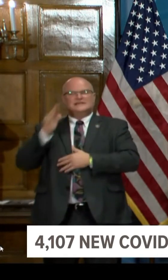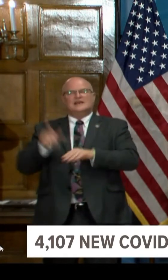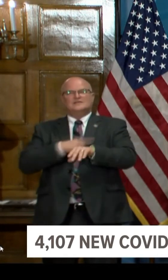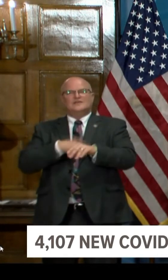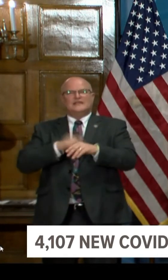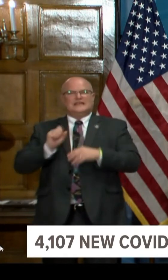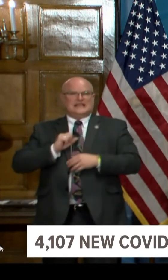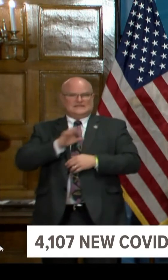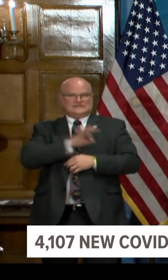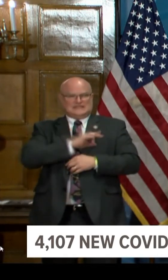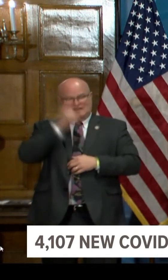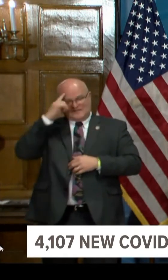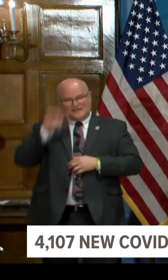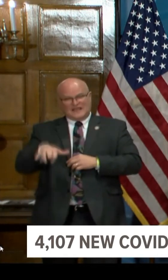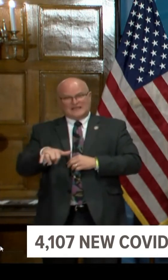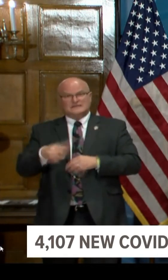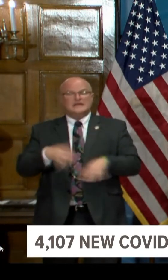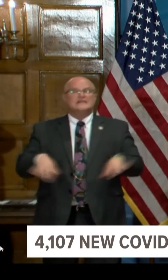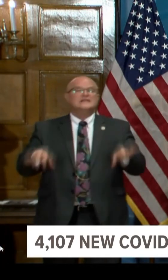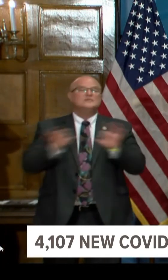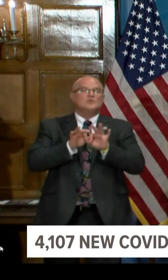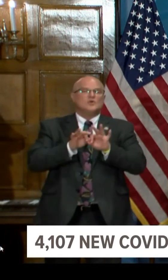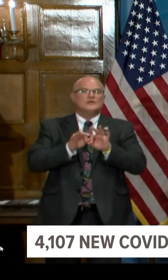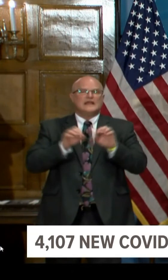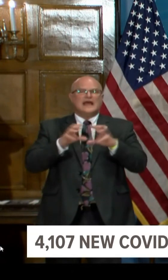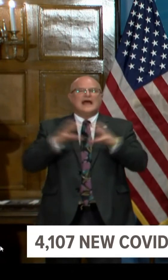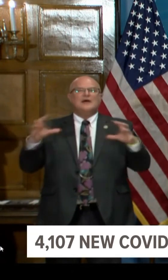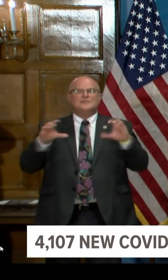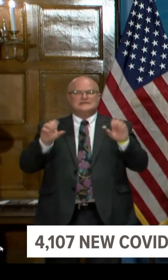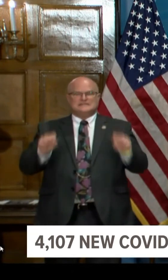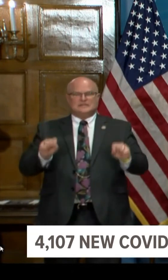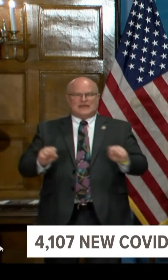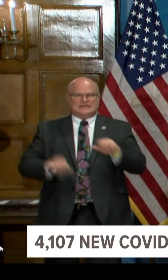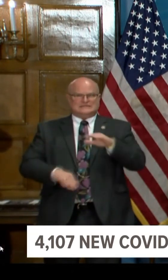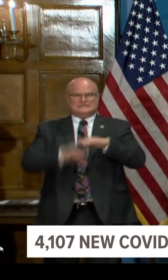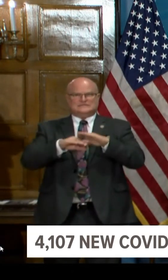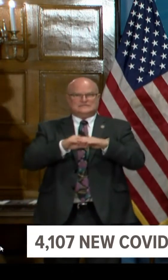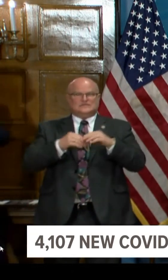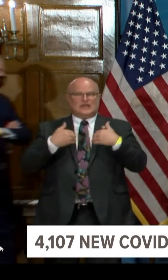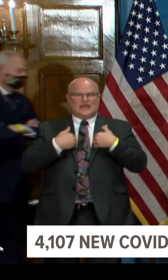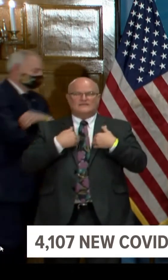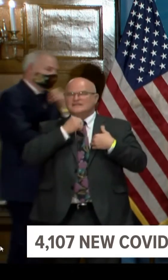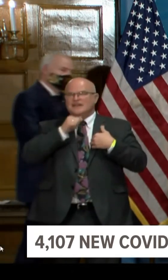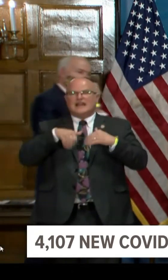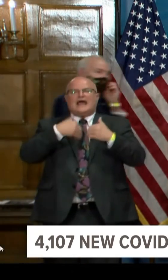can staff them. The important thing is how much capacity that you have. It's not how you get there.